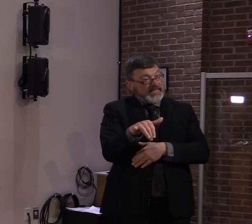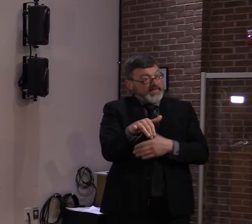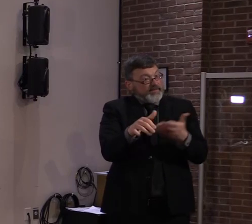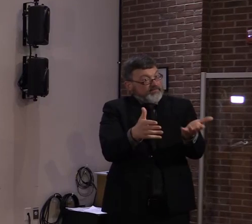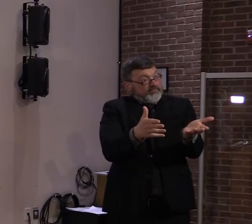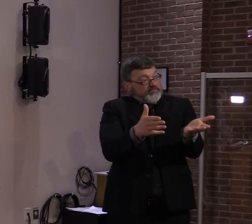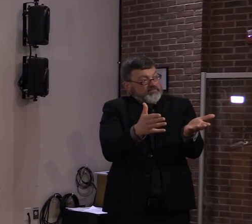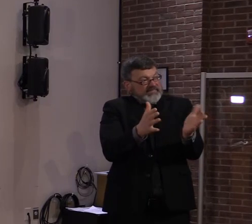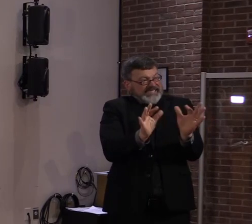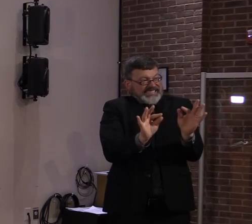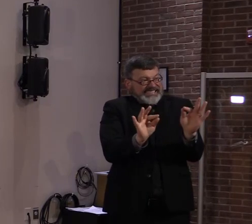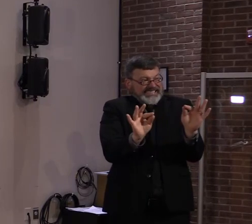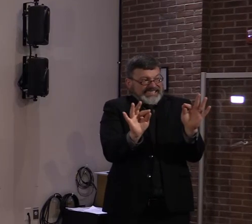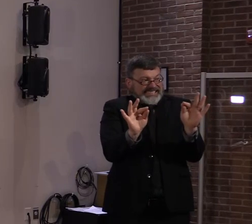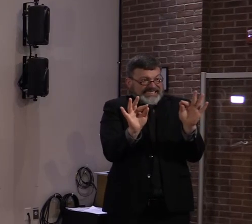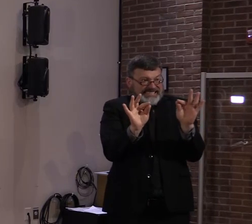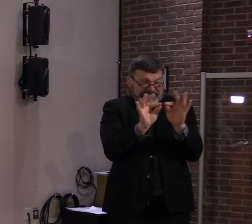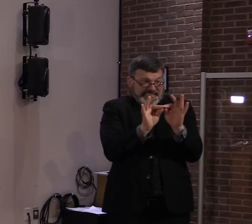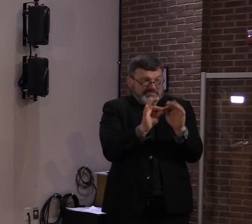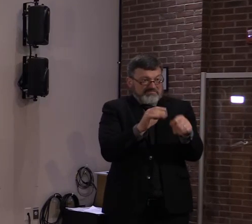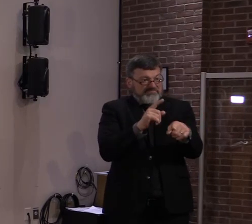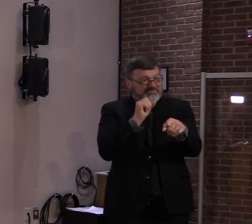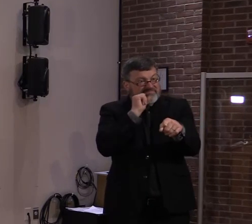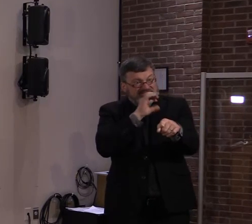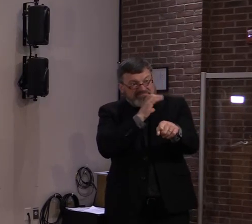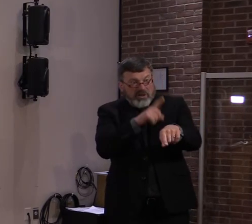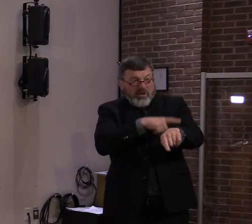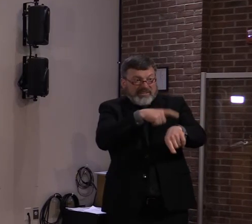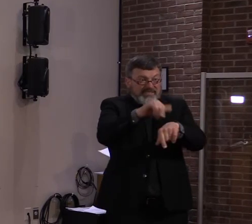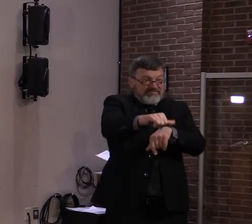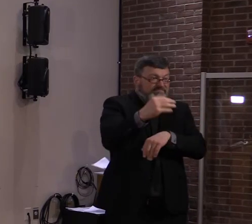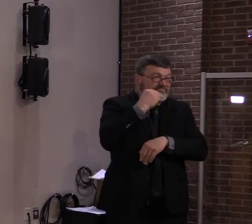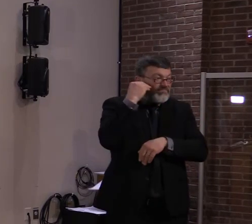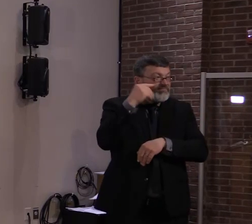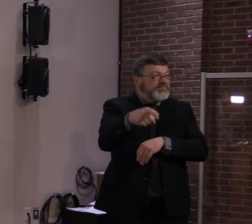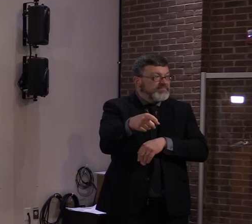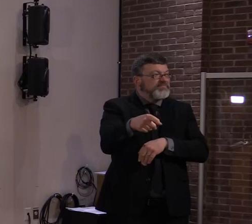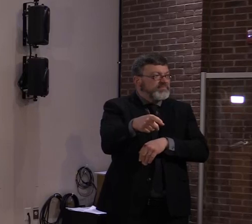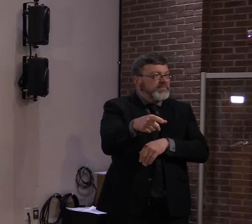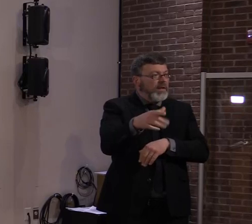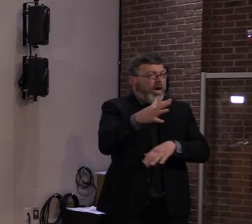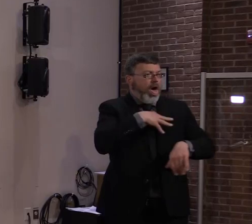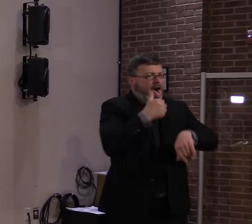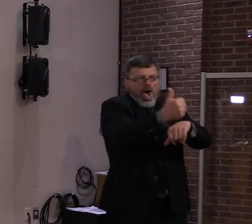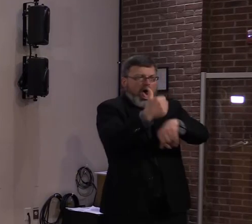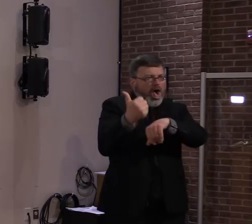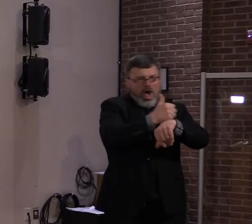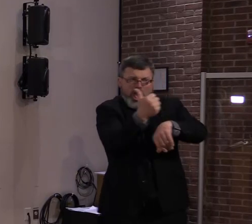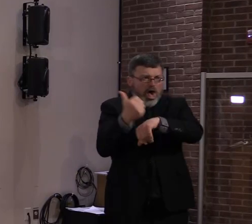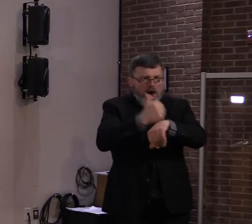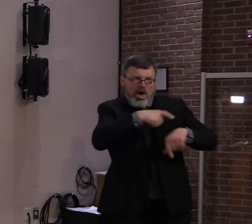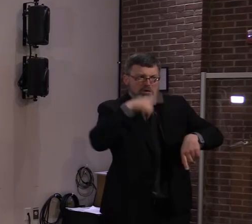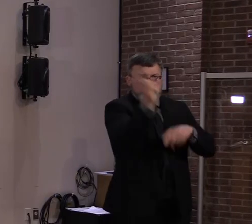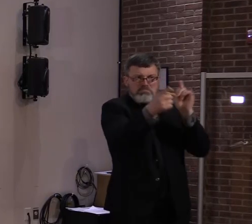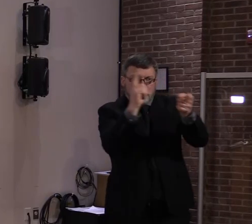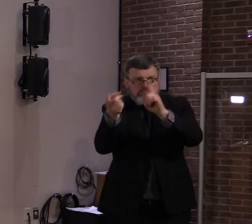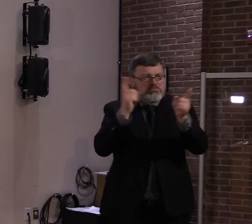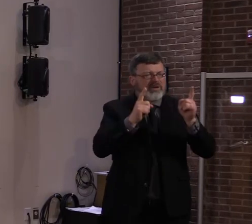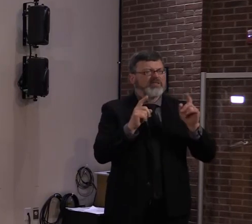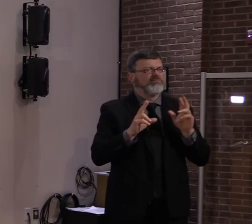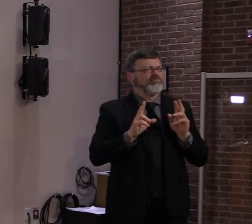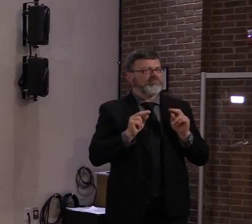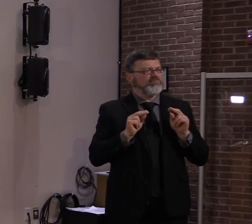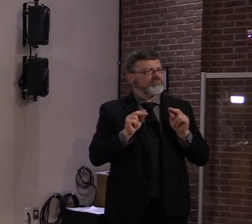to blame anyone, because they were all barriers that in individual cases we could overcome.